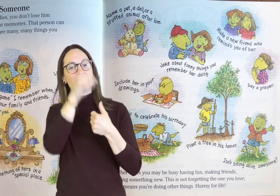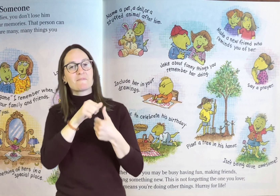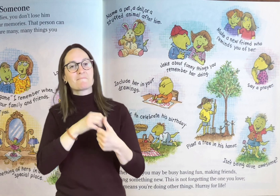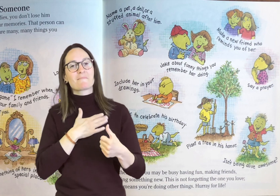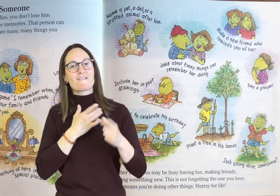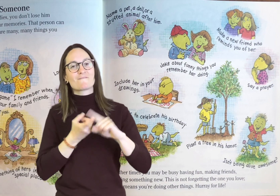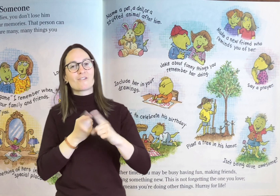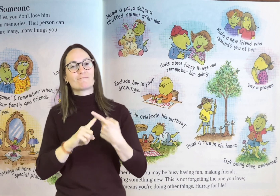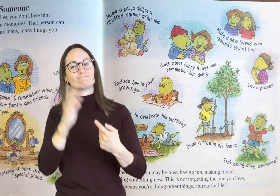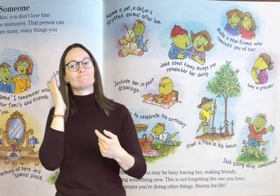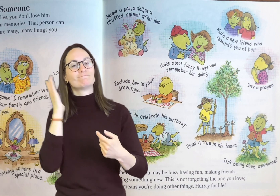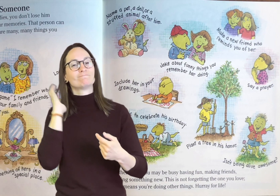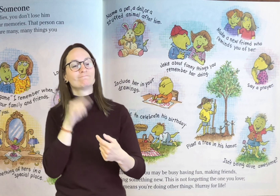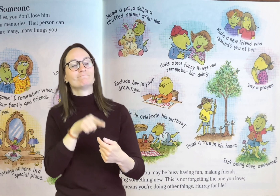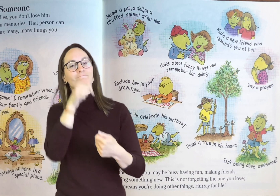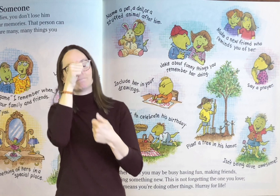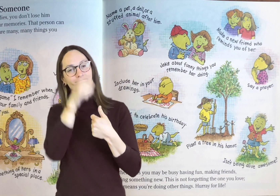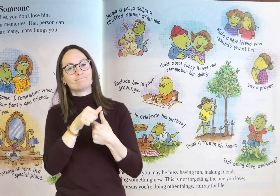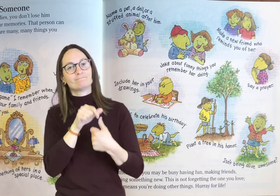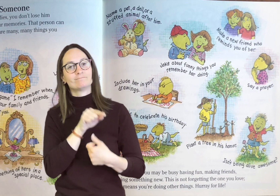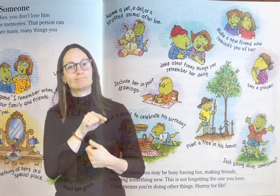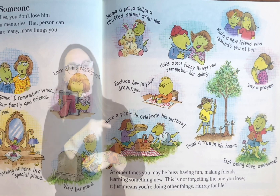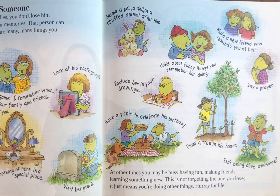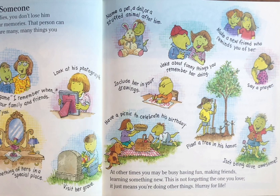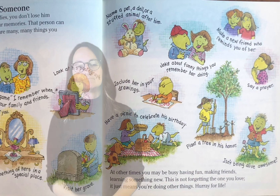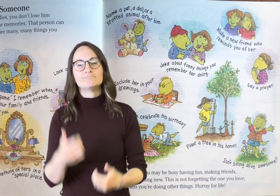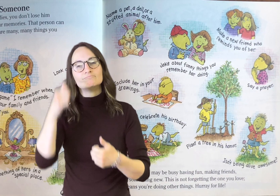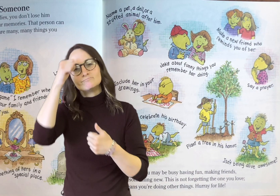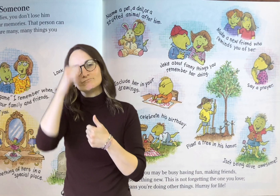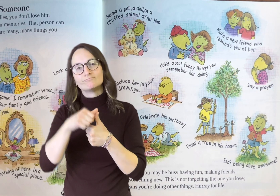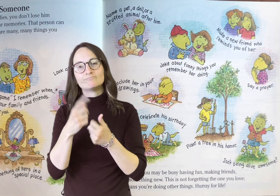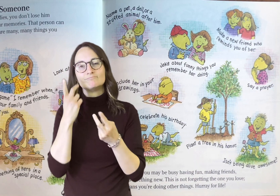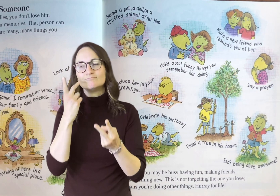Make a new friend who reminds you of her.